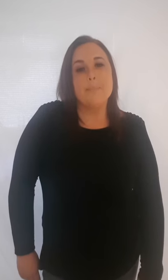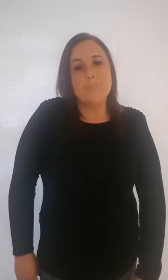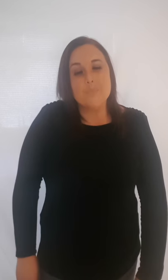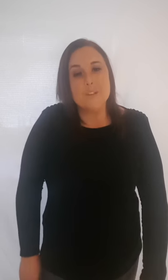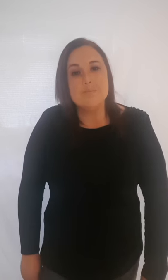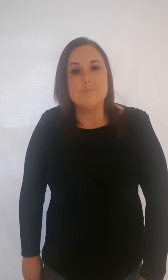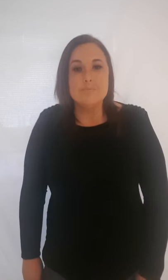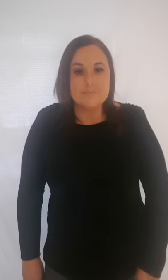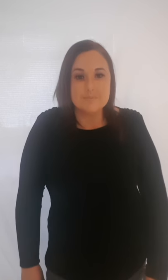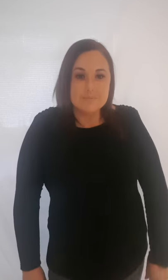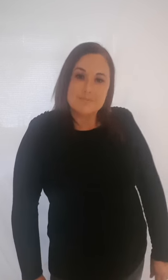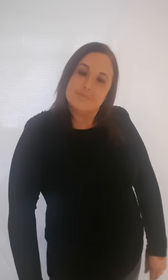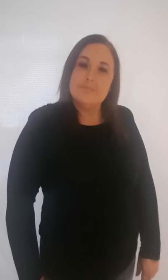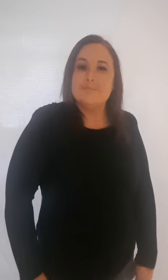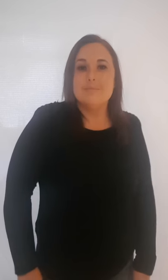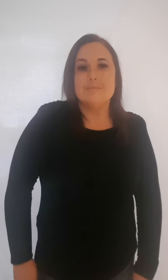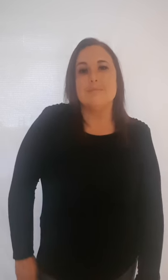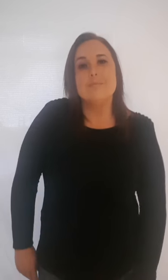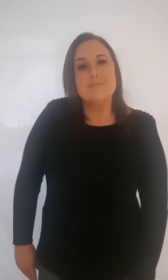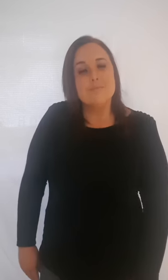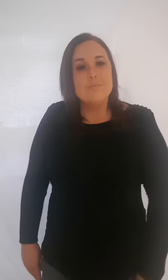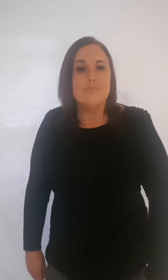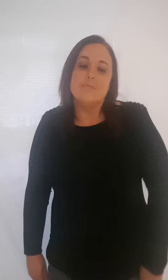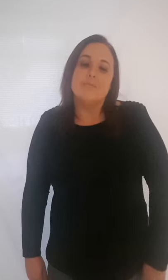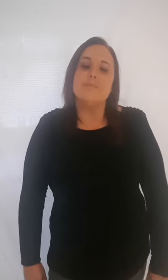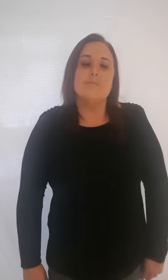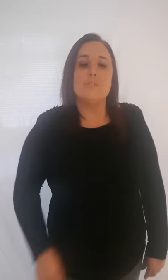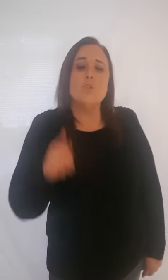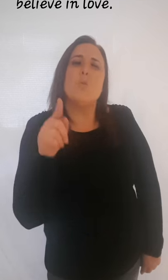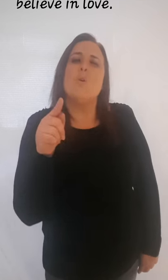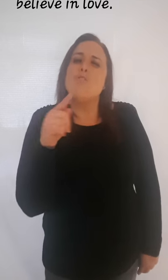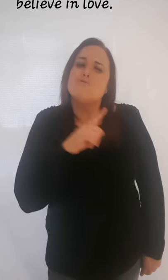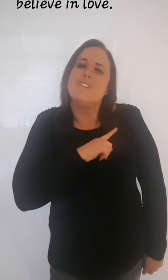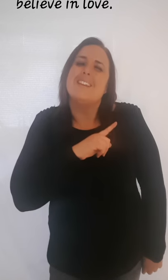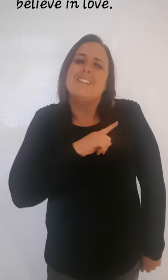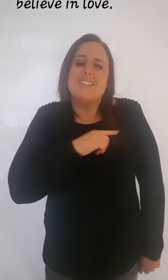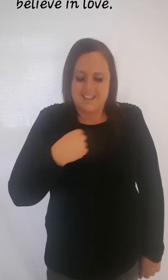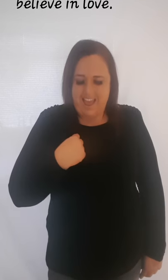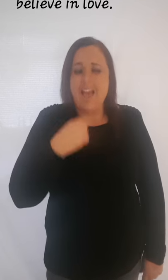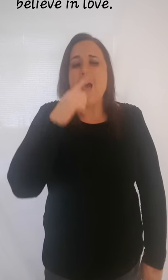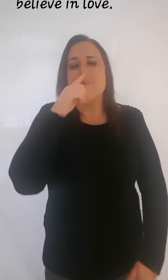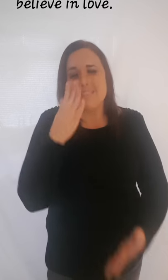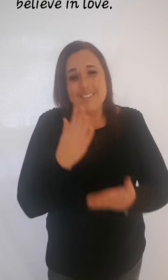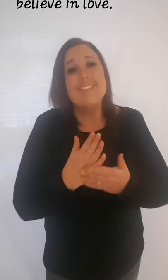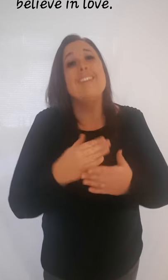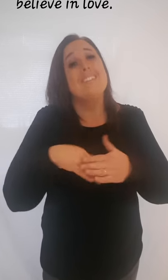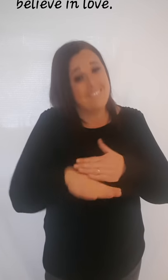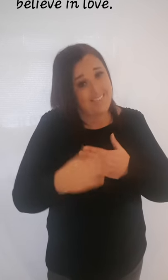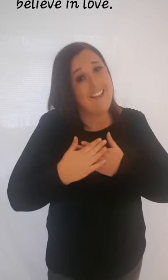You I will never be a